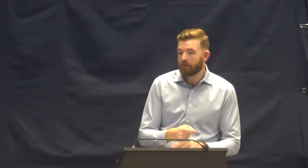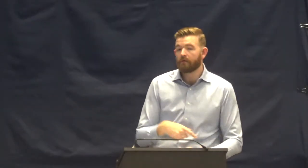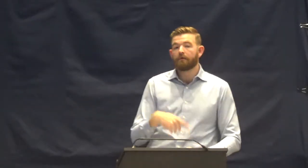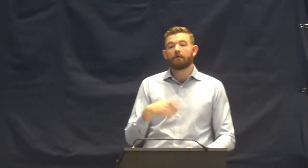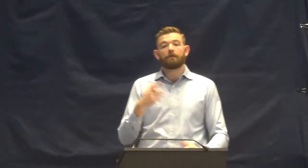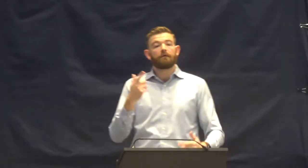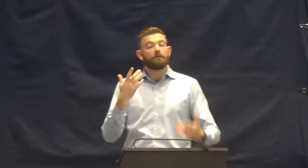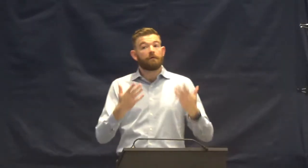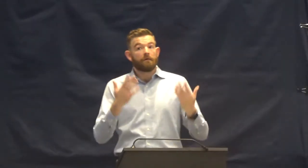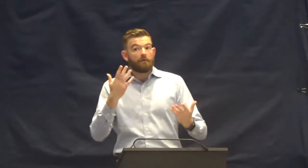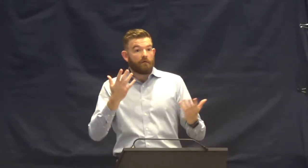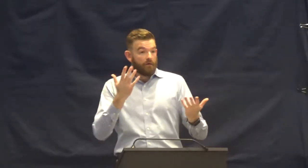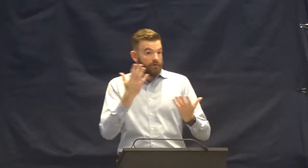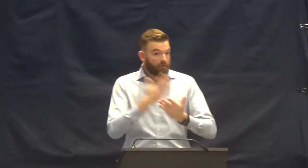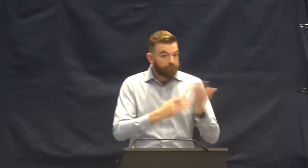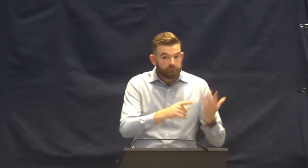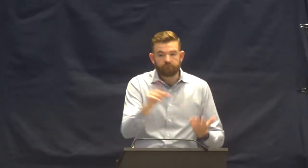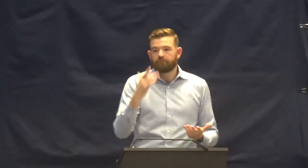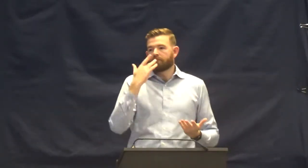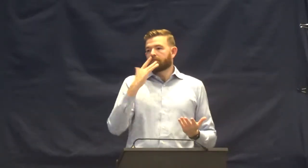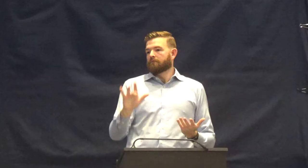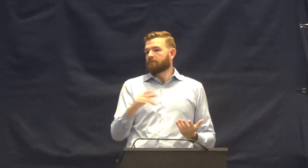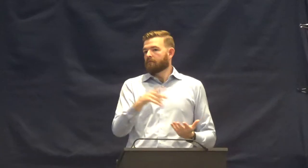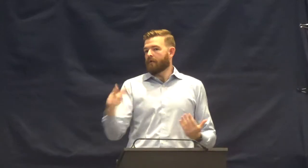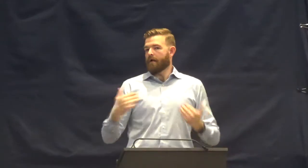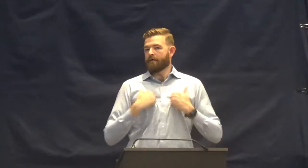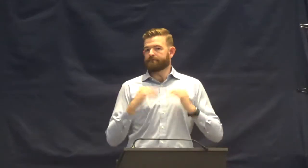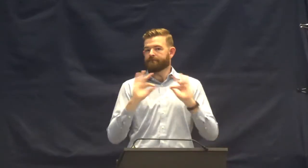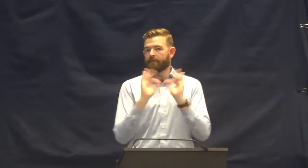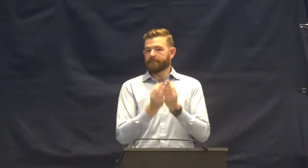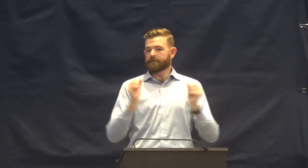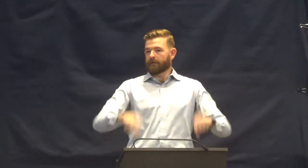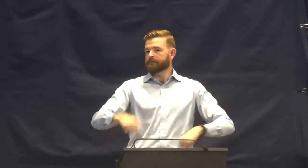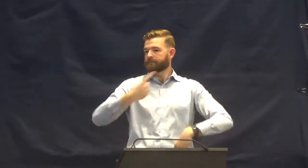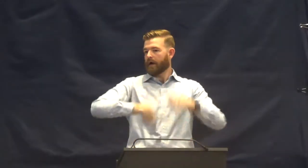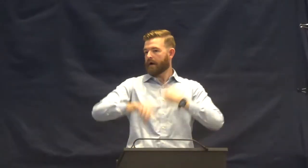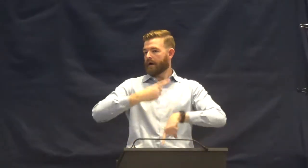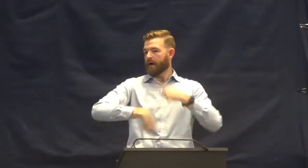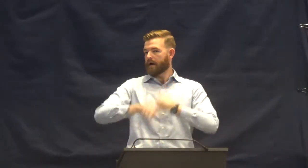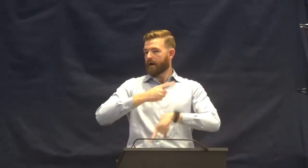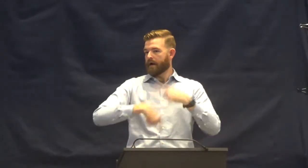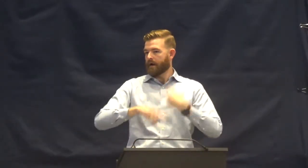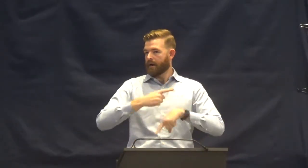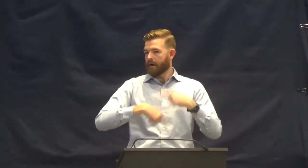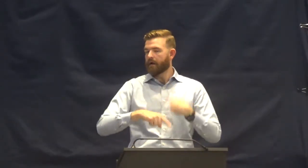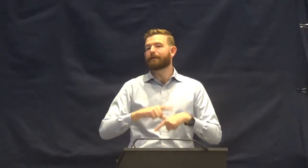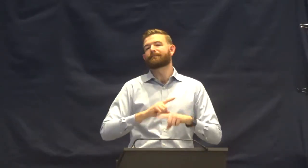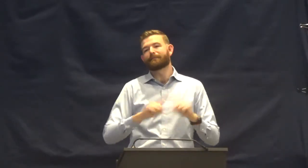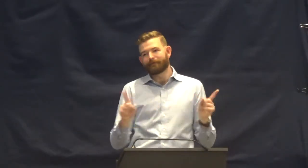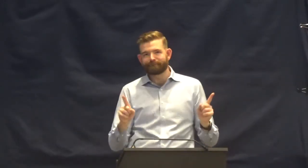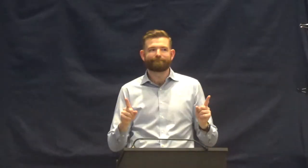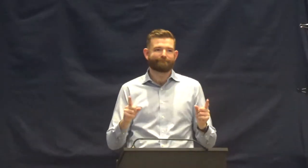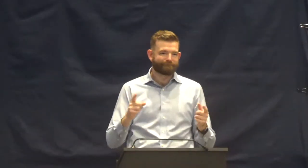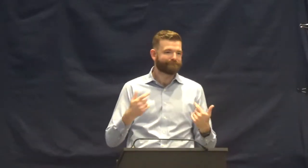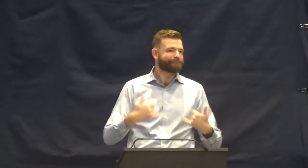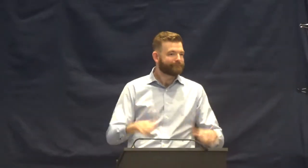Because what's been happening all along is not right. Now, some of y'all are fortunate and can have family members who do